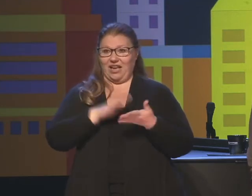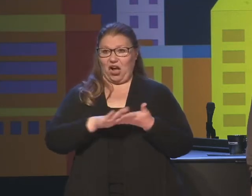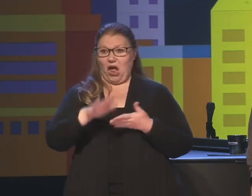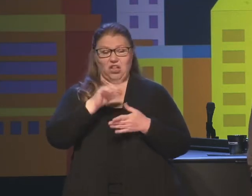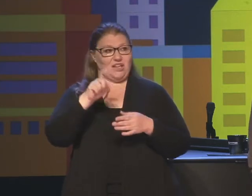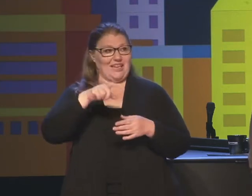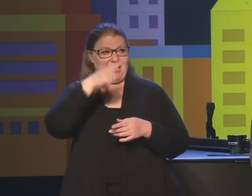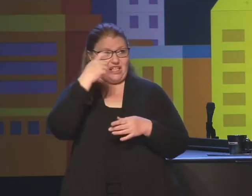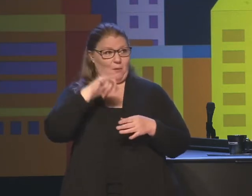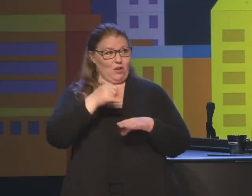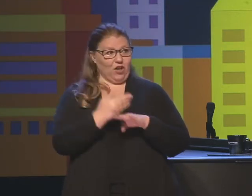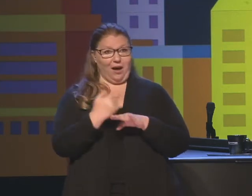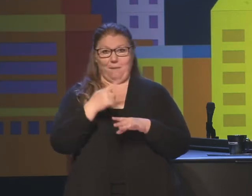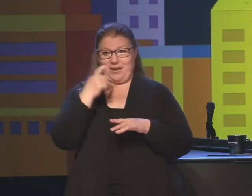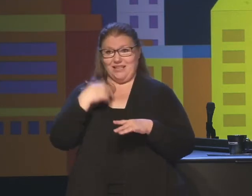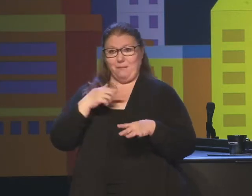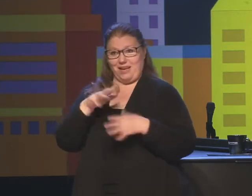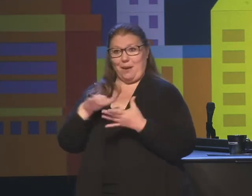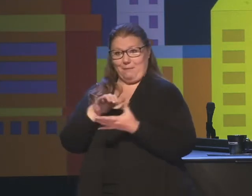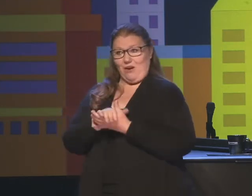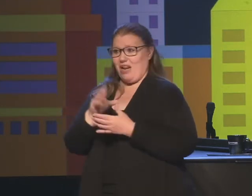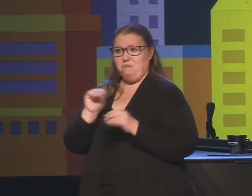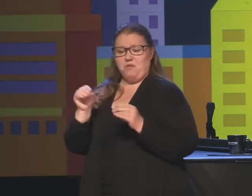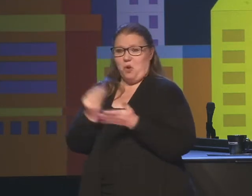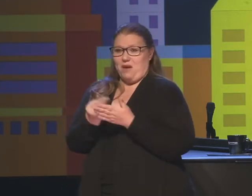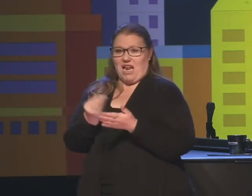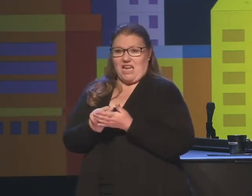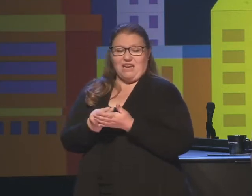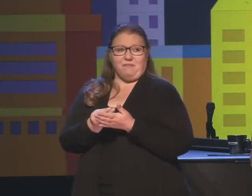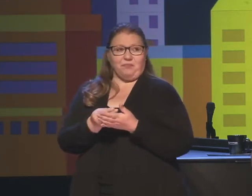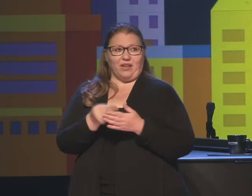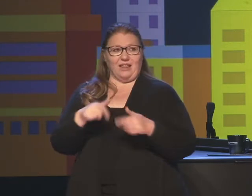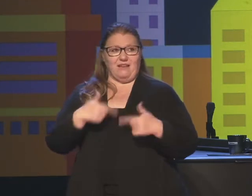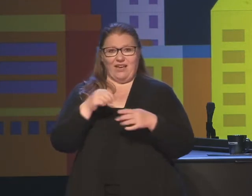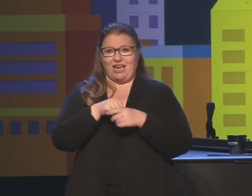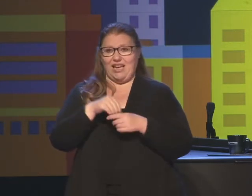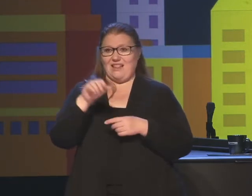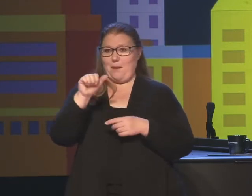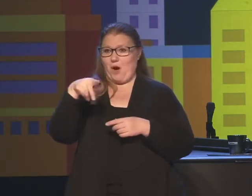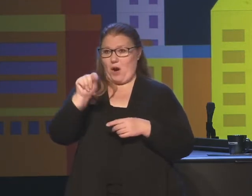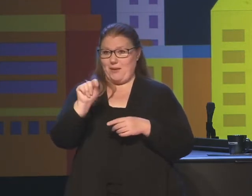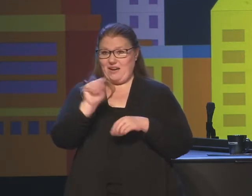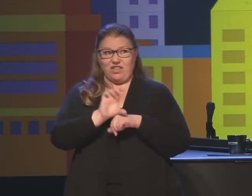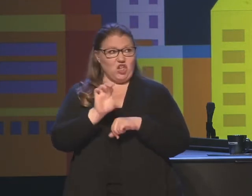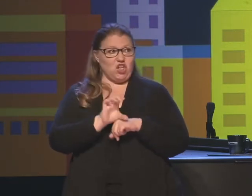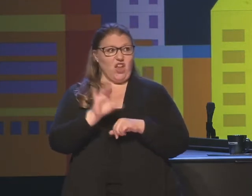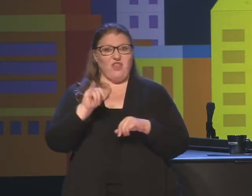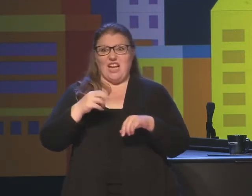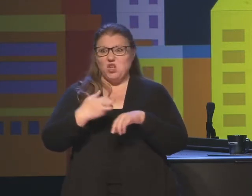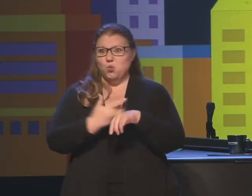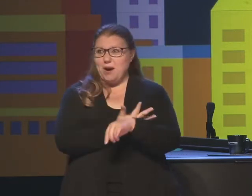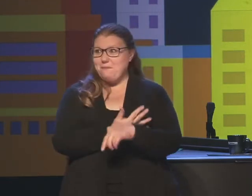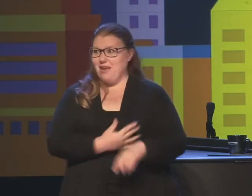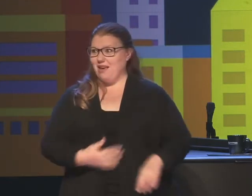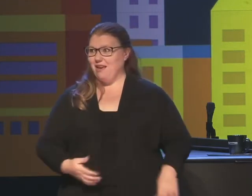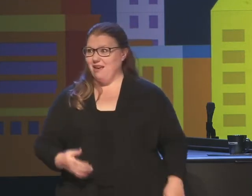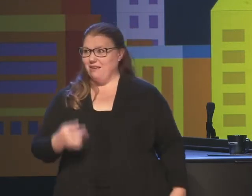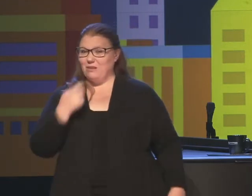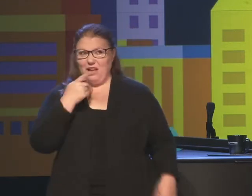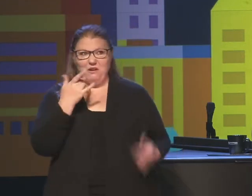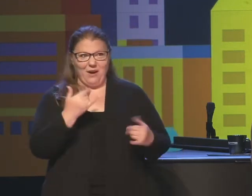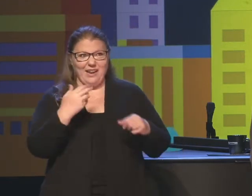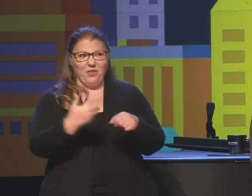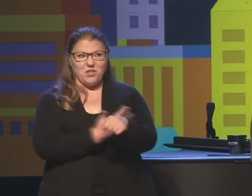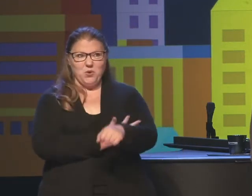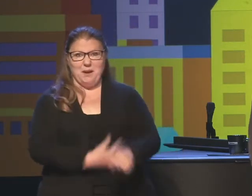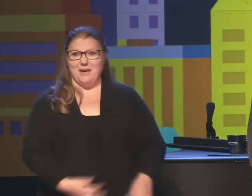summer job because I was getting married, and had no money. I was living in the apartment of a church. That is creepy. I'm going to tell you right now, that